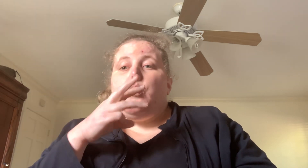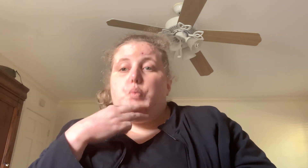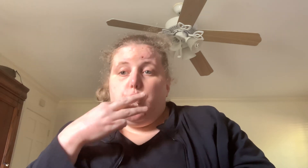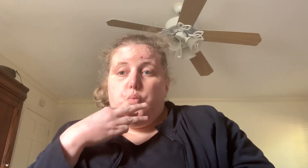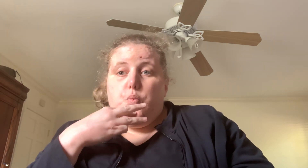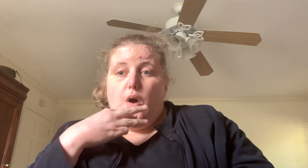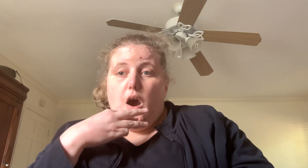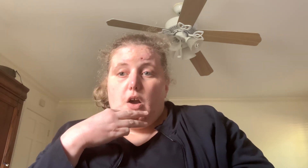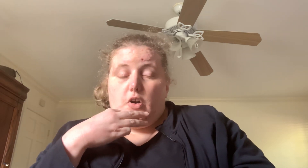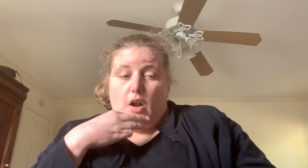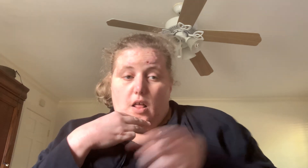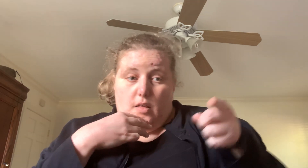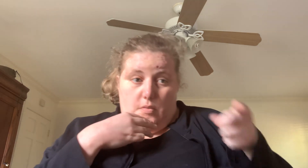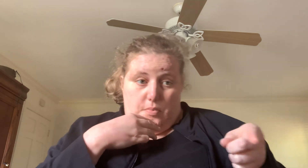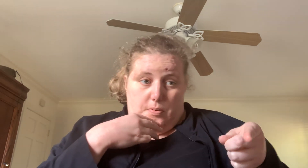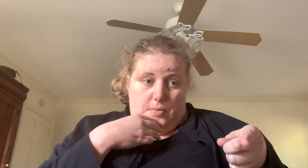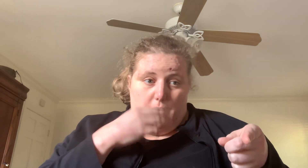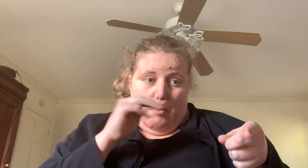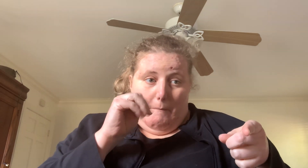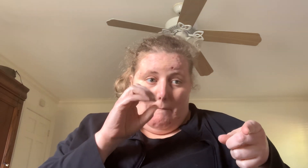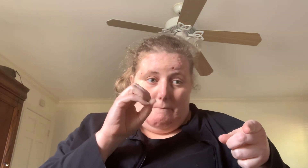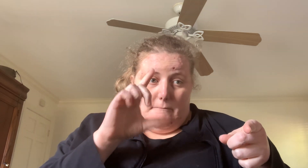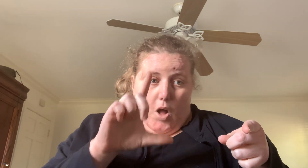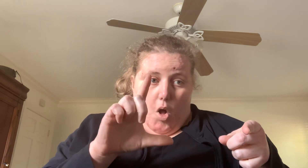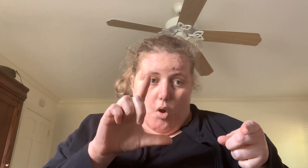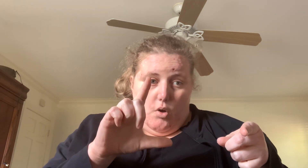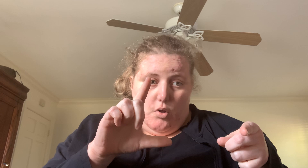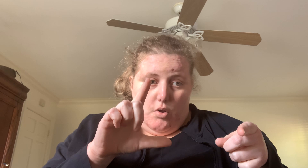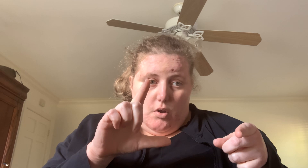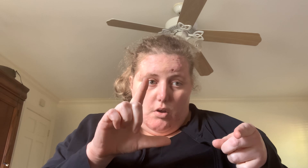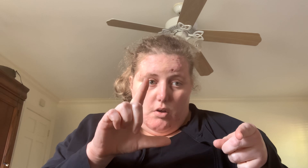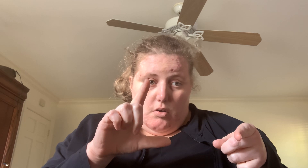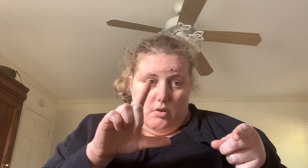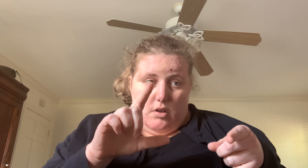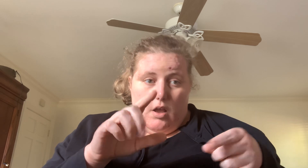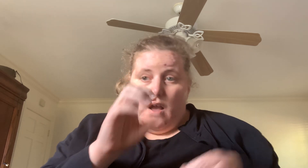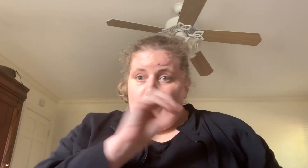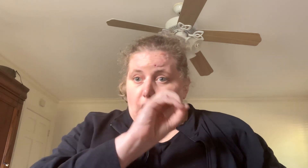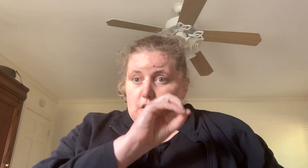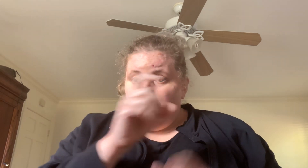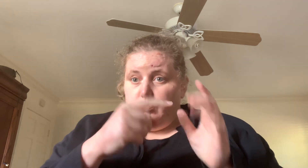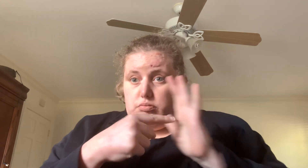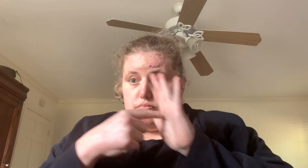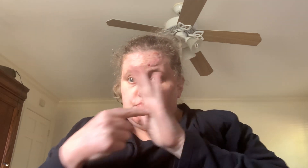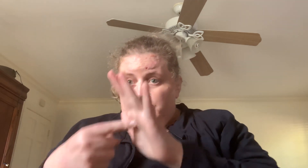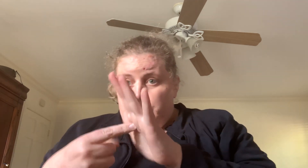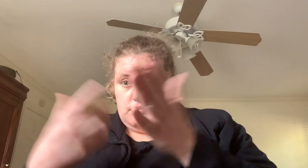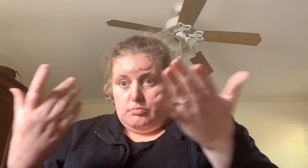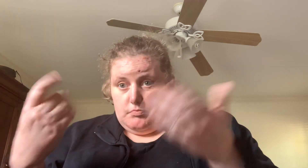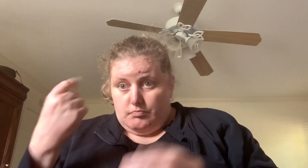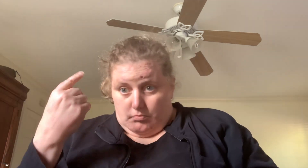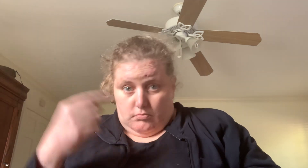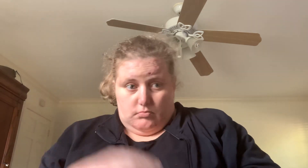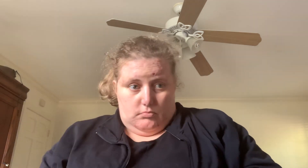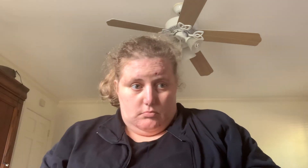you. Clearly, I've been talking a long time on the video at this point. So the first thing we have to do then is find out how